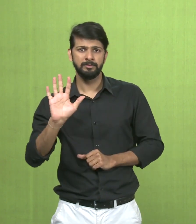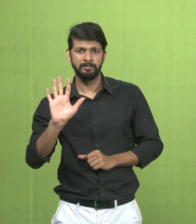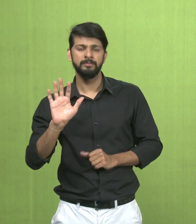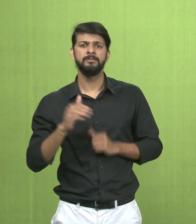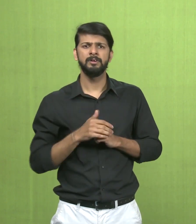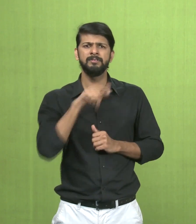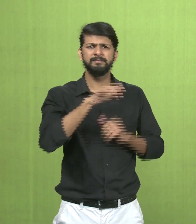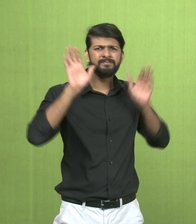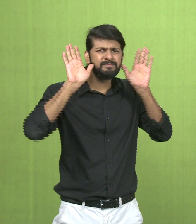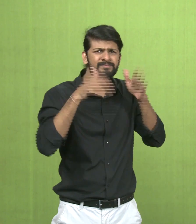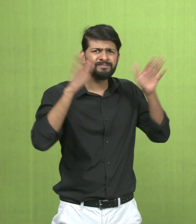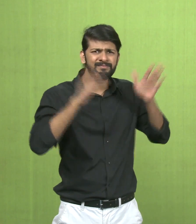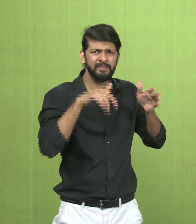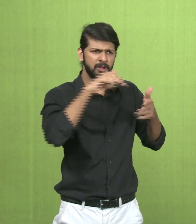Answer number 5.